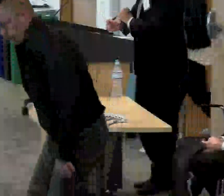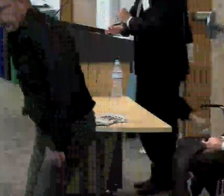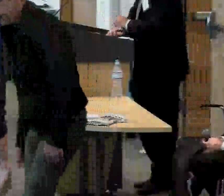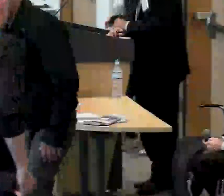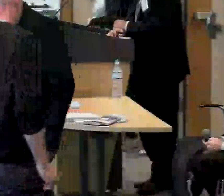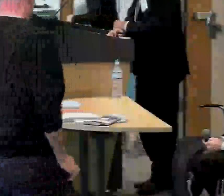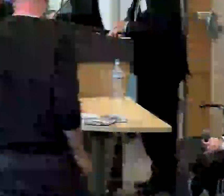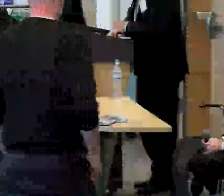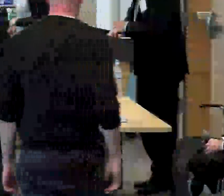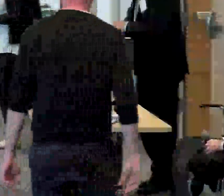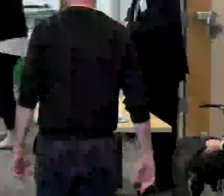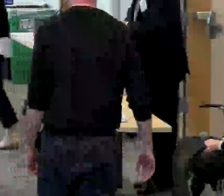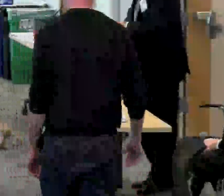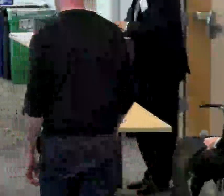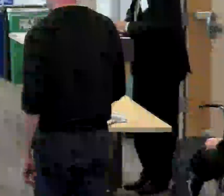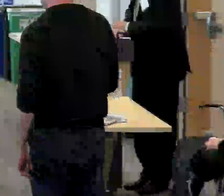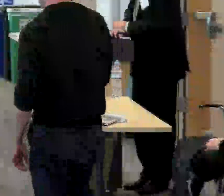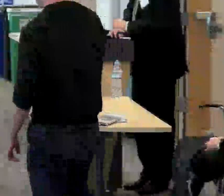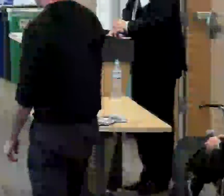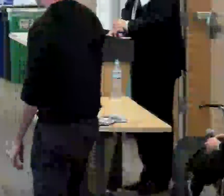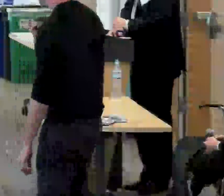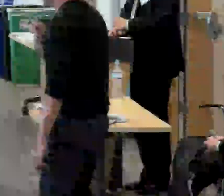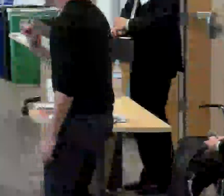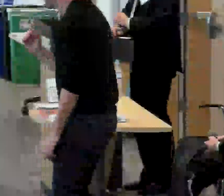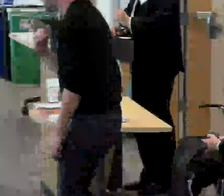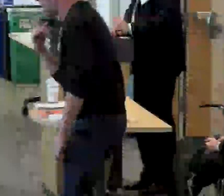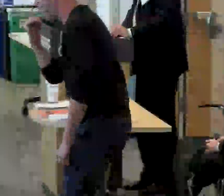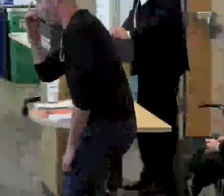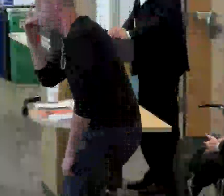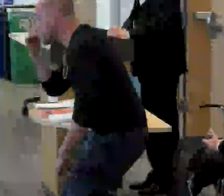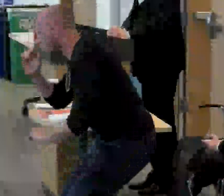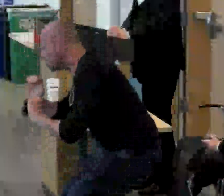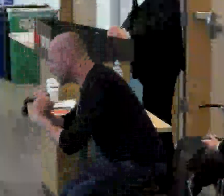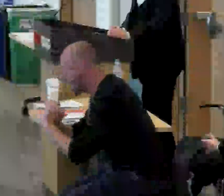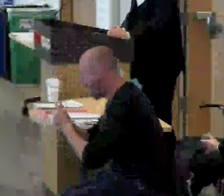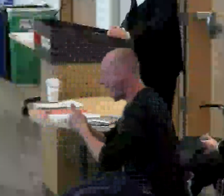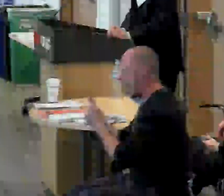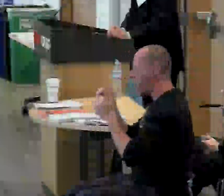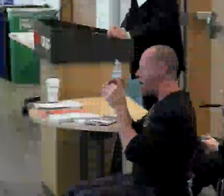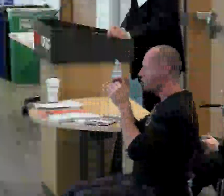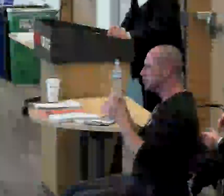Yes. So, I'm wondering how the age of 26 came up.